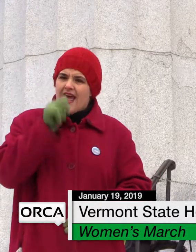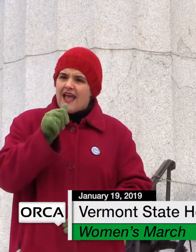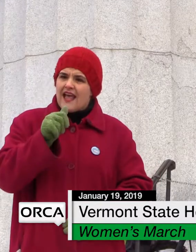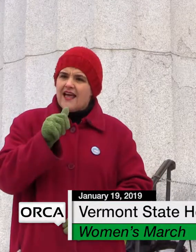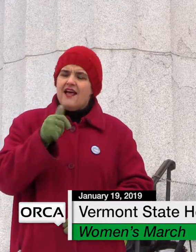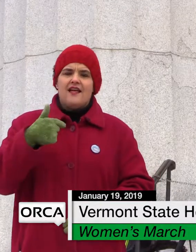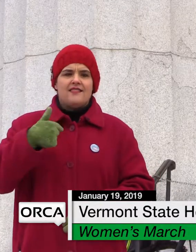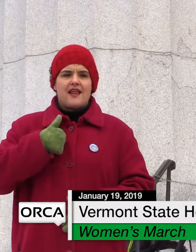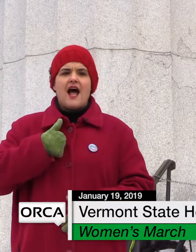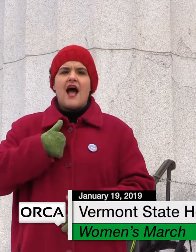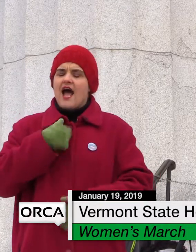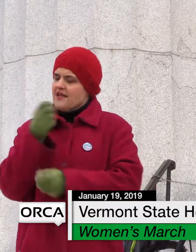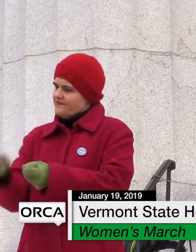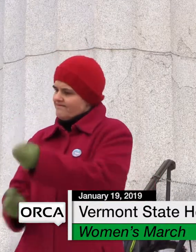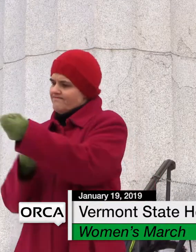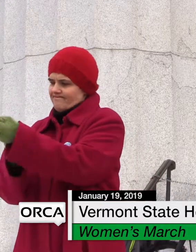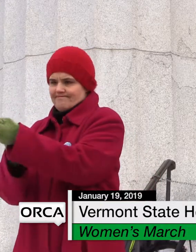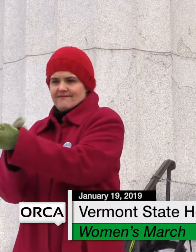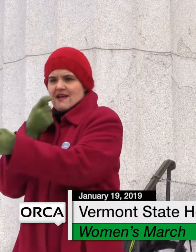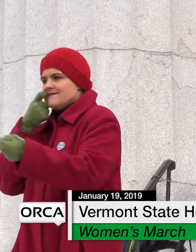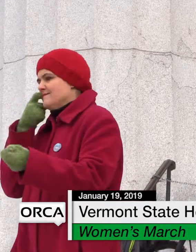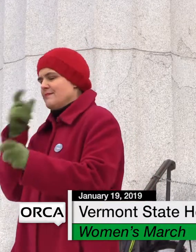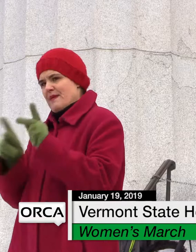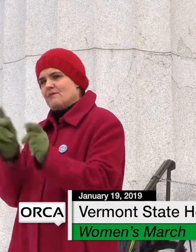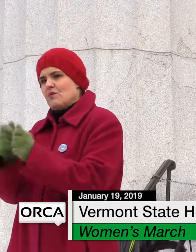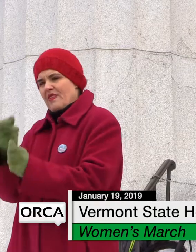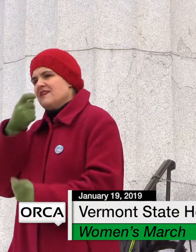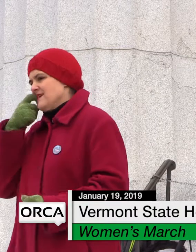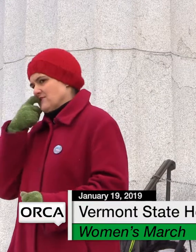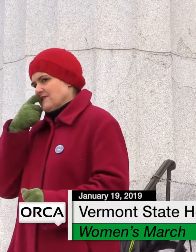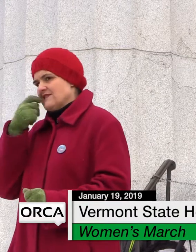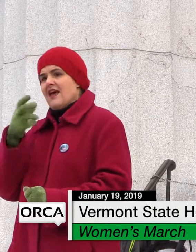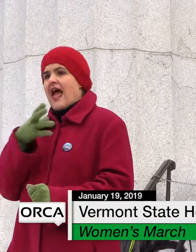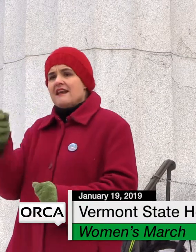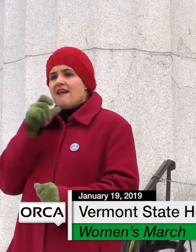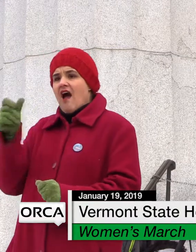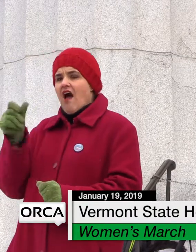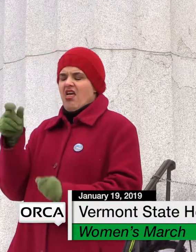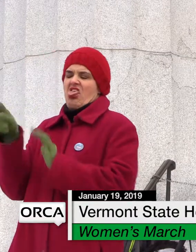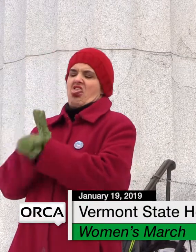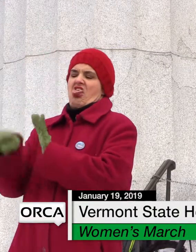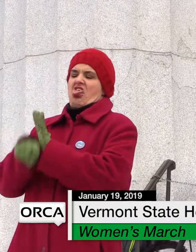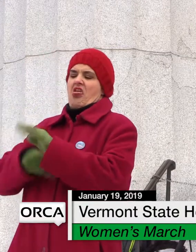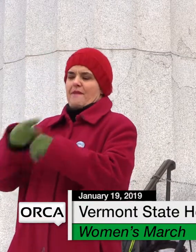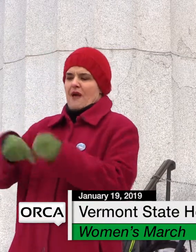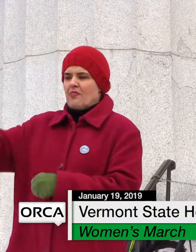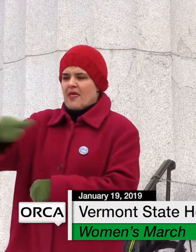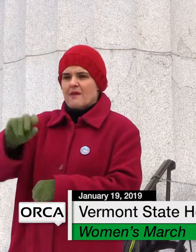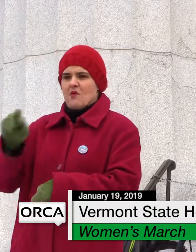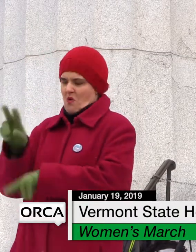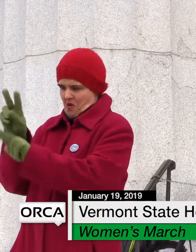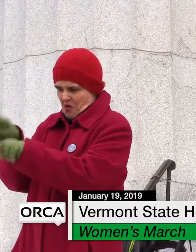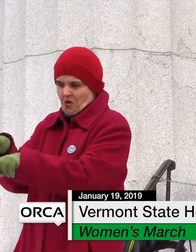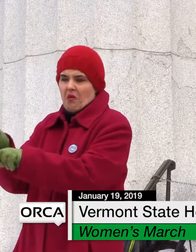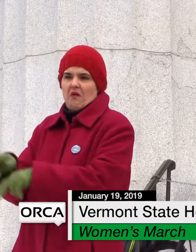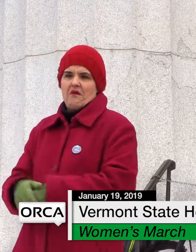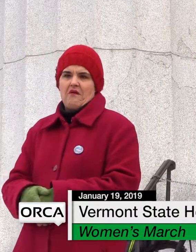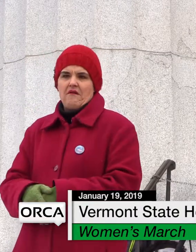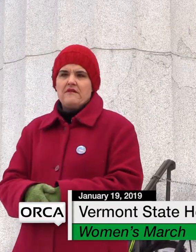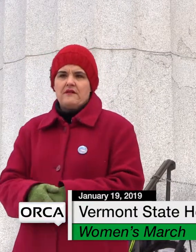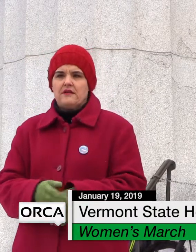personal pledge to be stigma-free and supportive of my fellow human beings when I encounter them during a